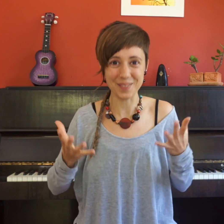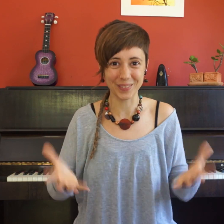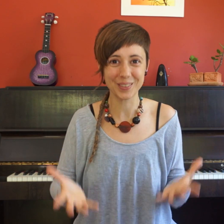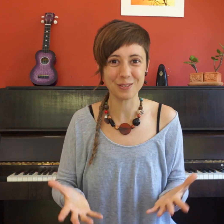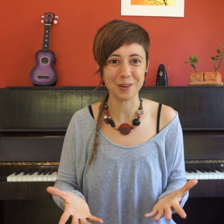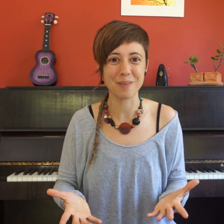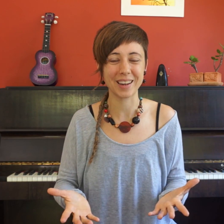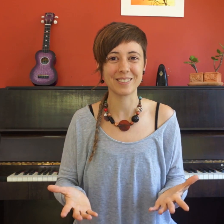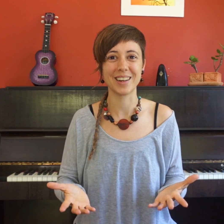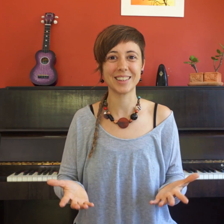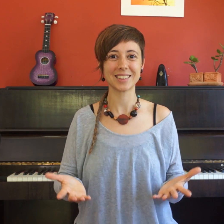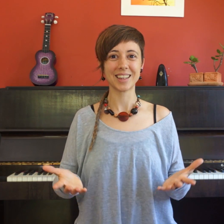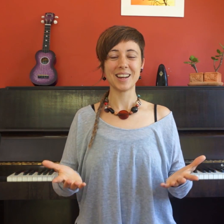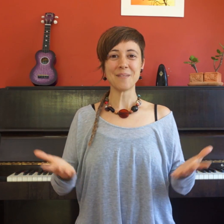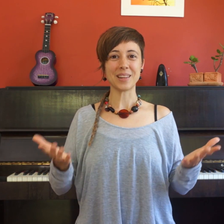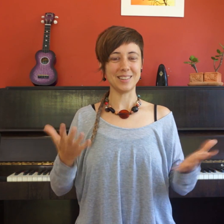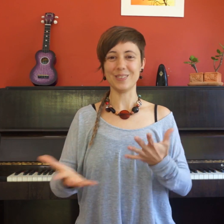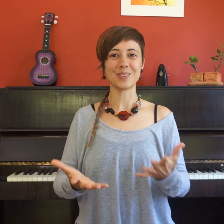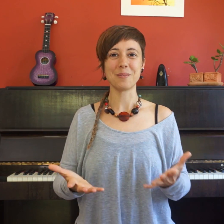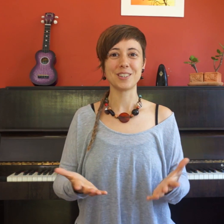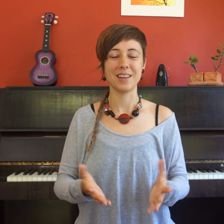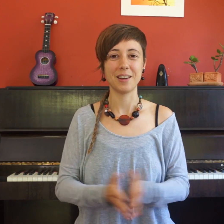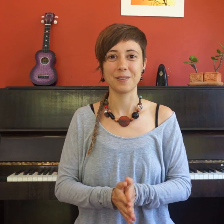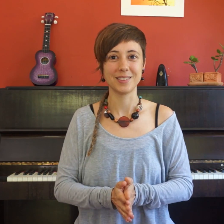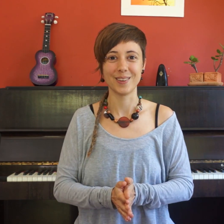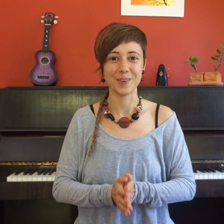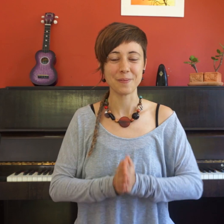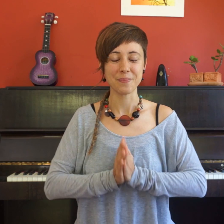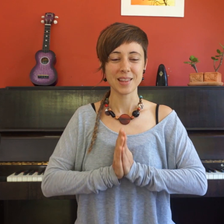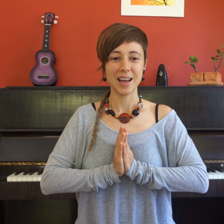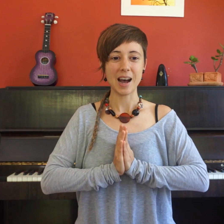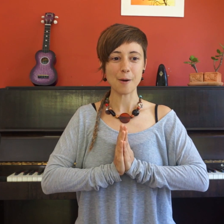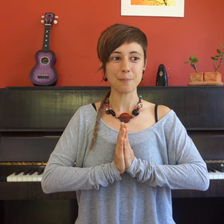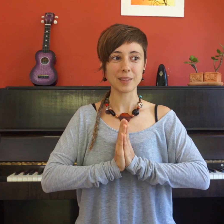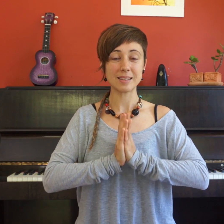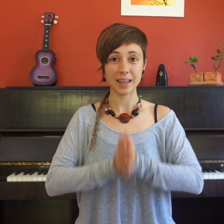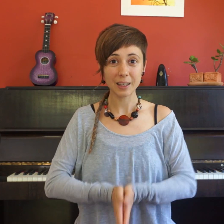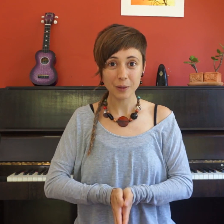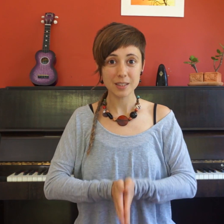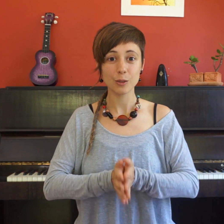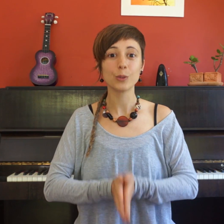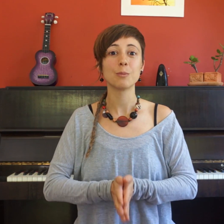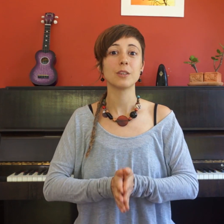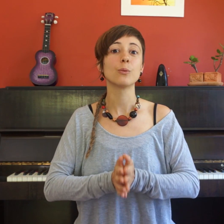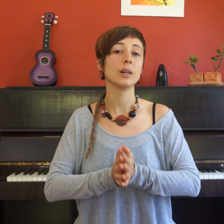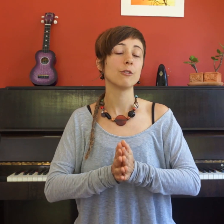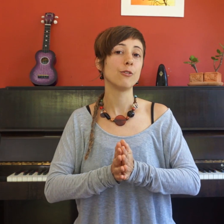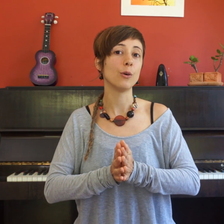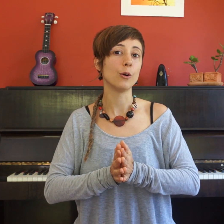want to go for a bike ride. And it's awesome to share that with her. Sign language is awesome as well